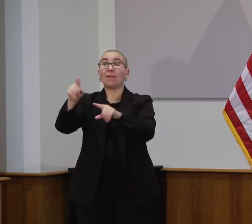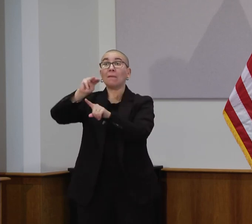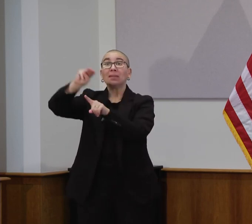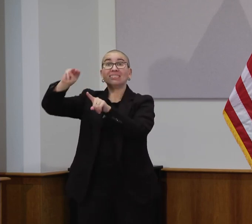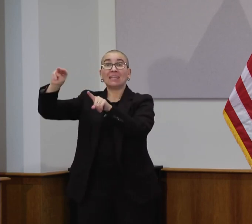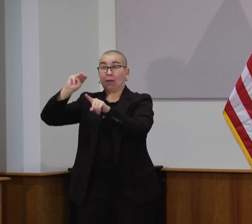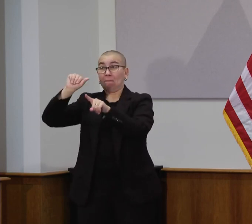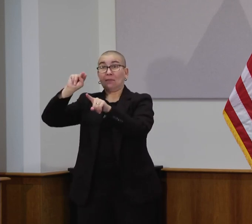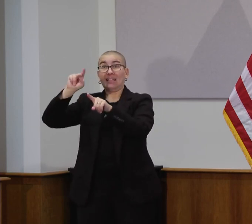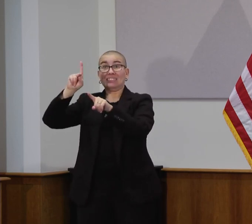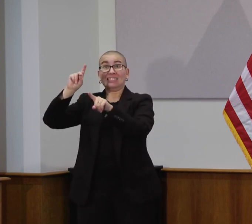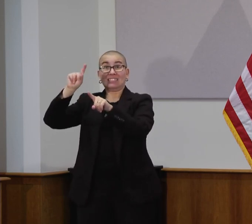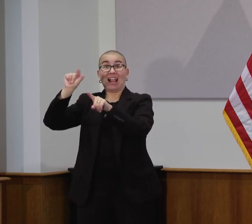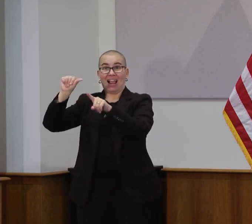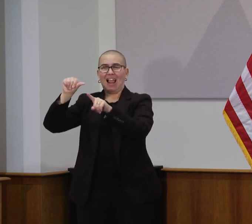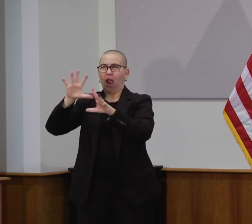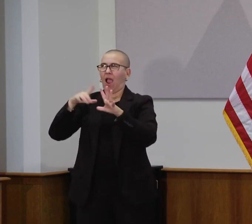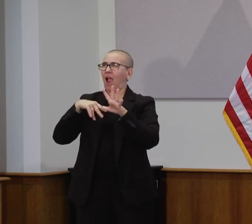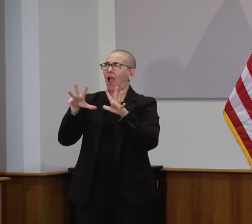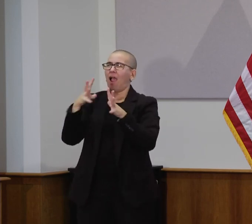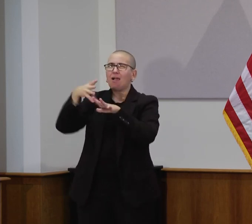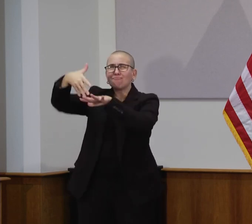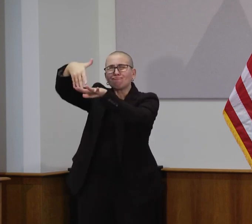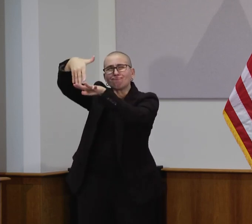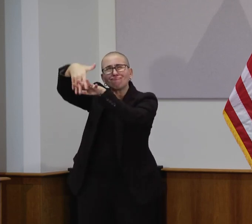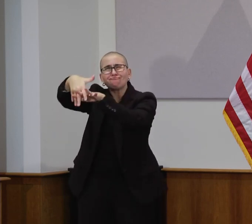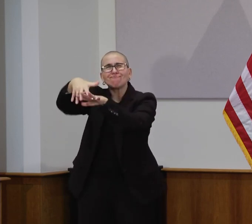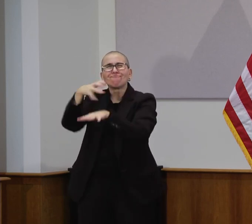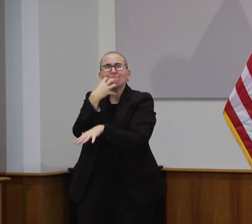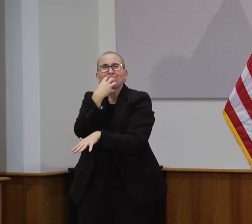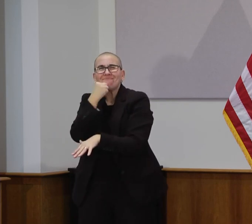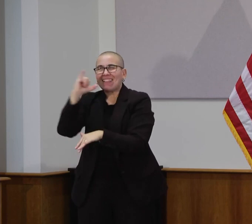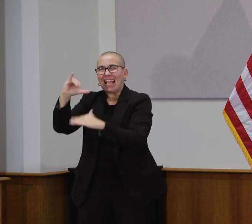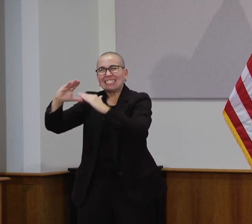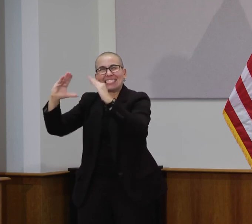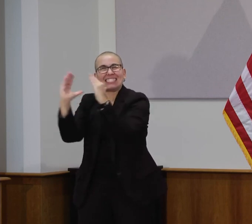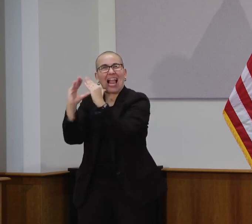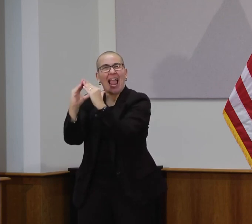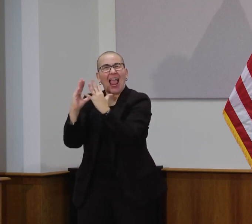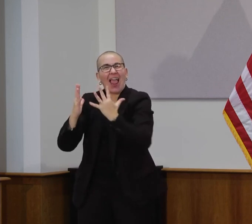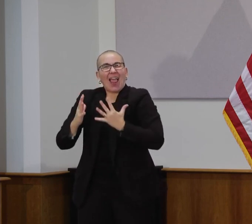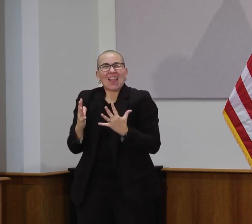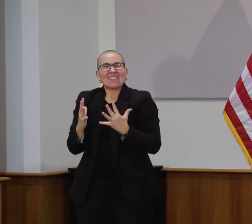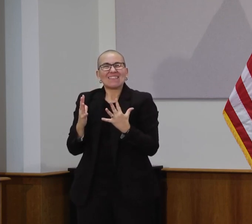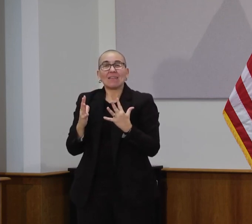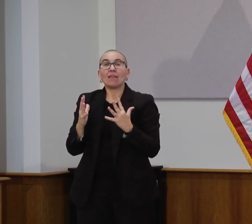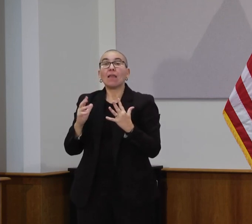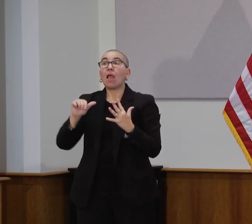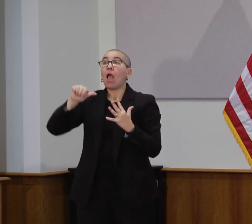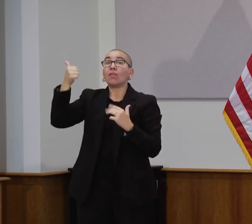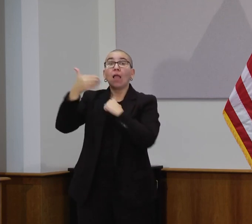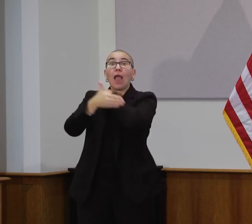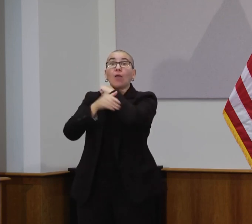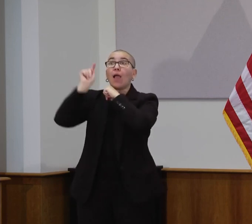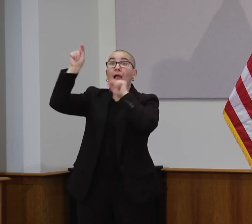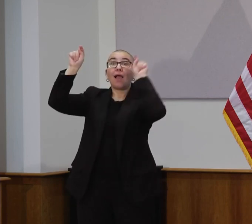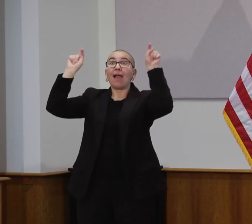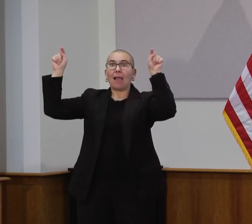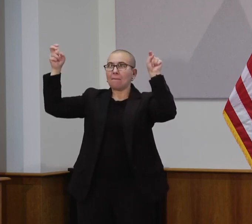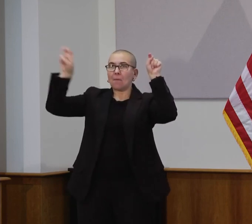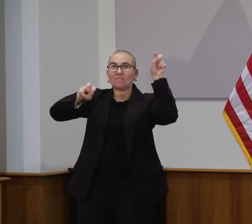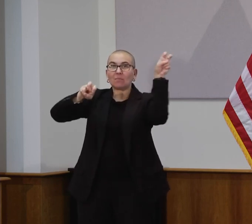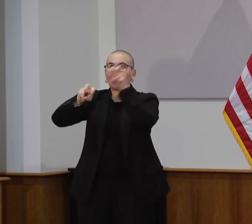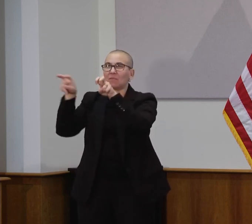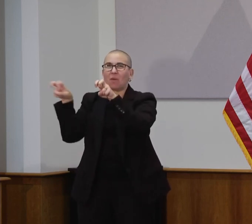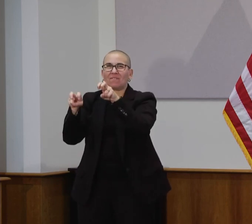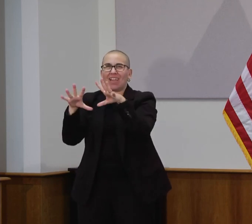get to say you're from Mankato, and nobody questions you about it. The idea that everybody comes from somewhere else and is part of that is what has made this state so